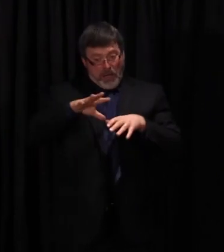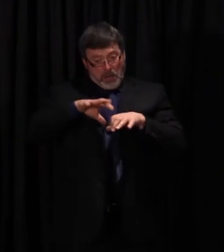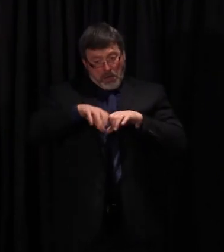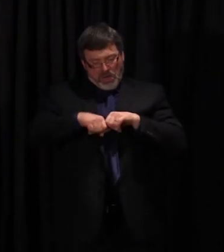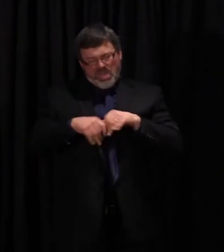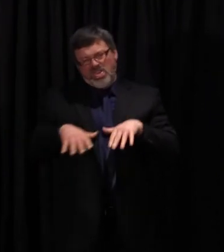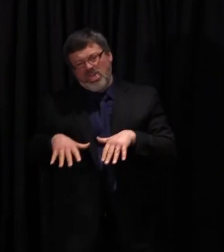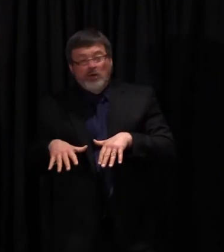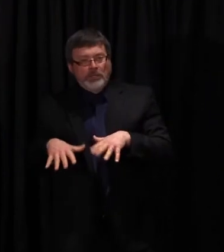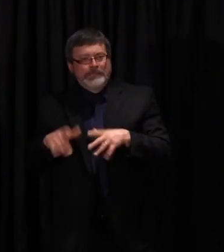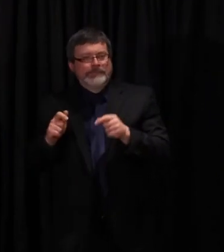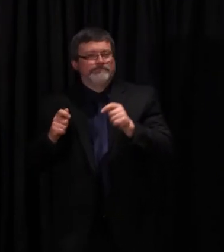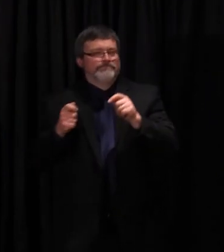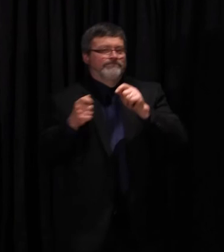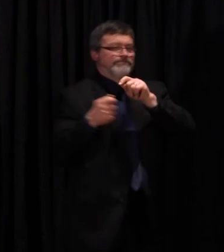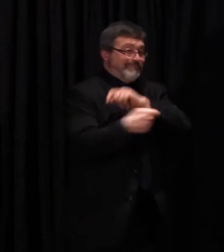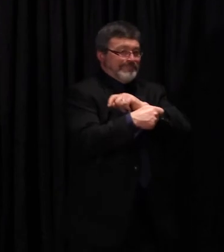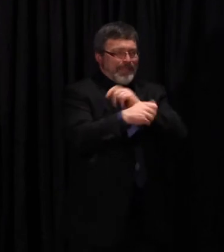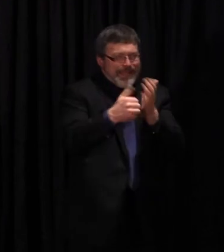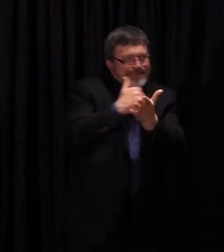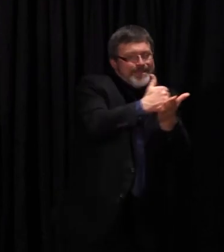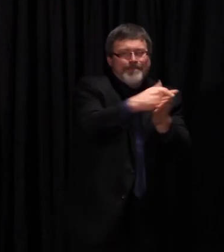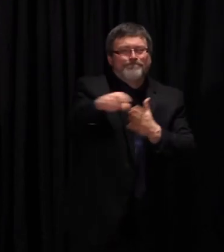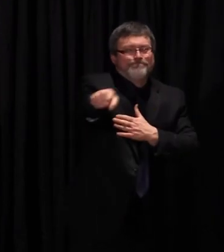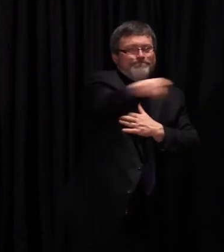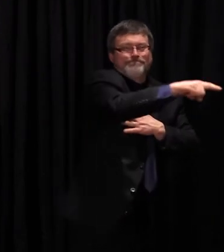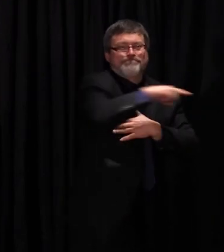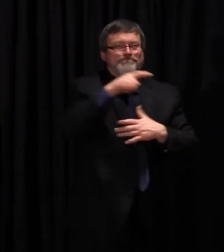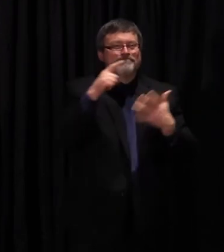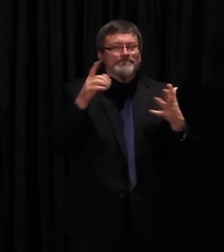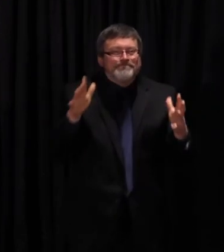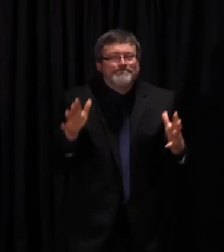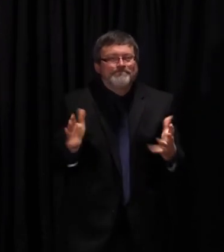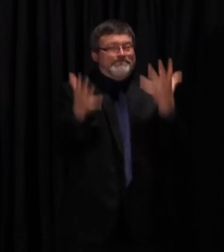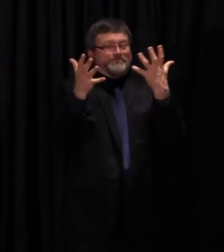good, helping others and saving lives.